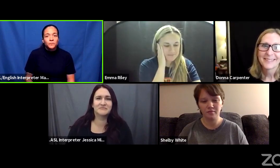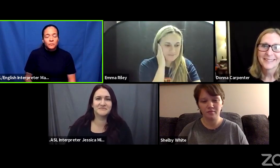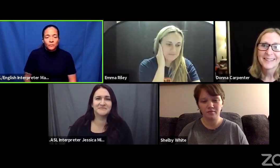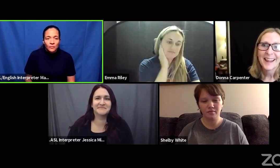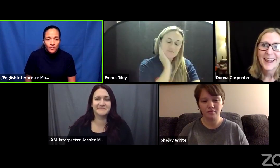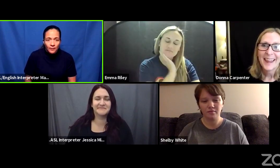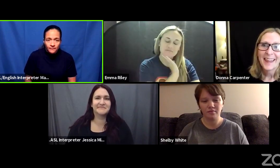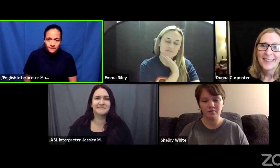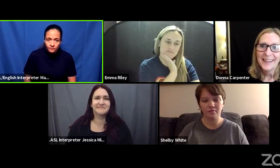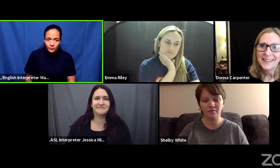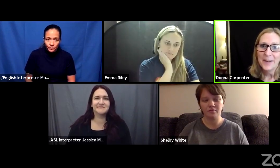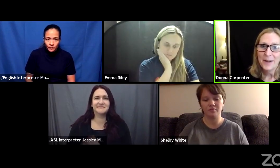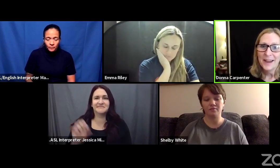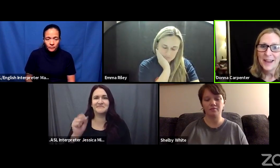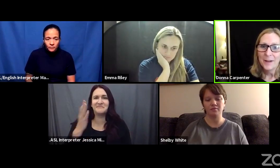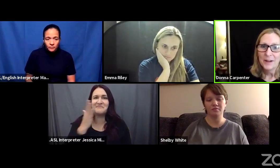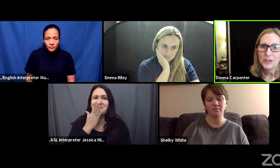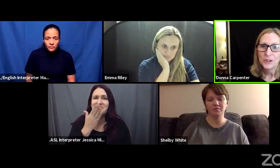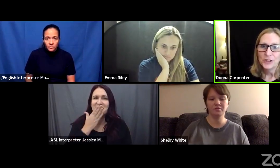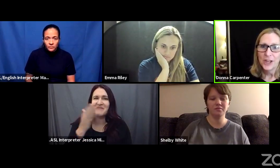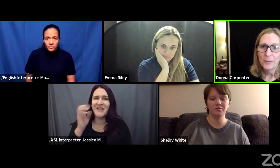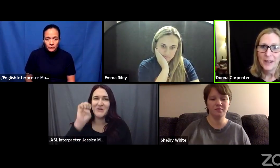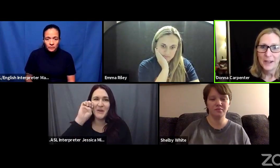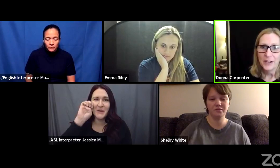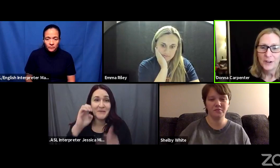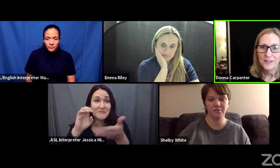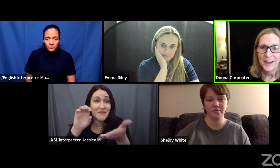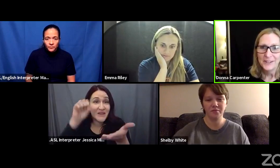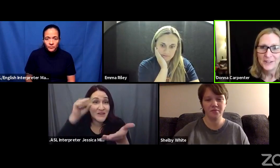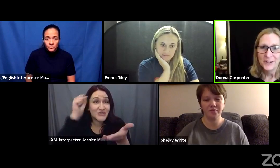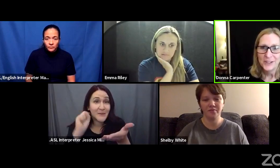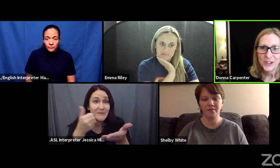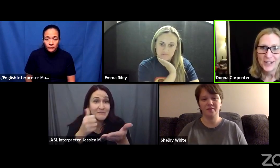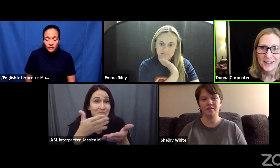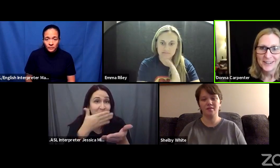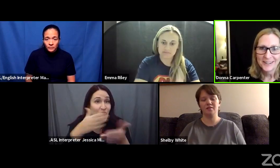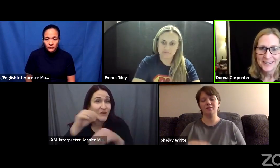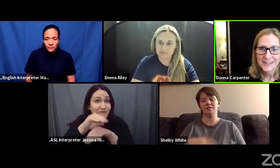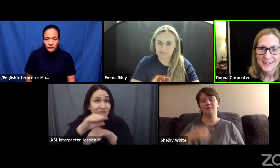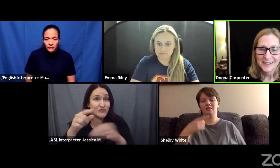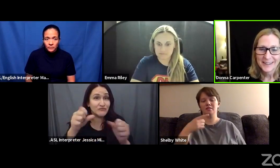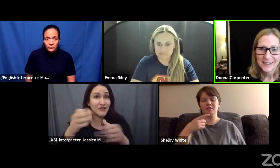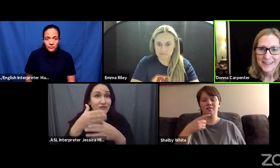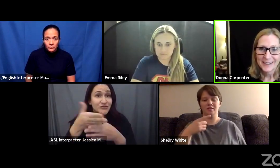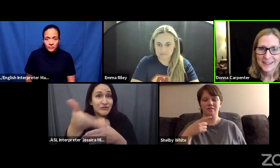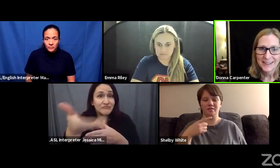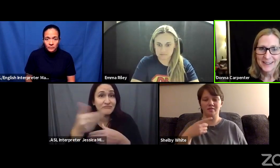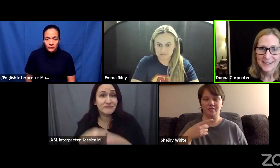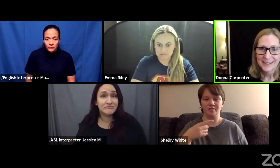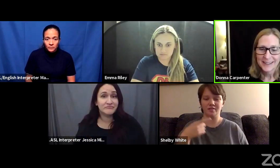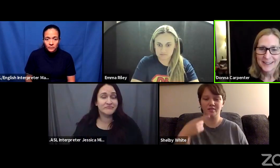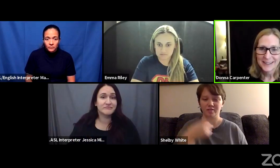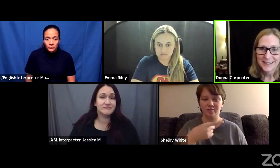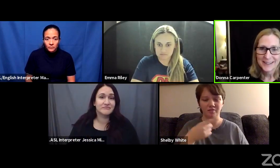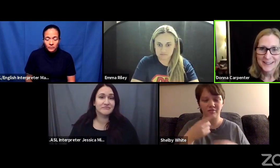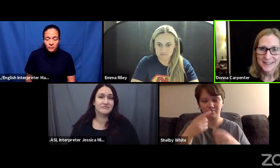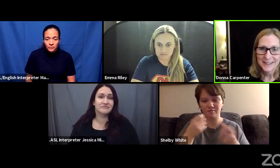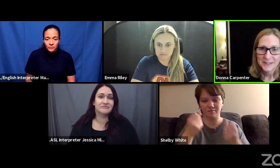details. Thanks, Emma. How about you, Shelby? Any good advice you can share?